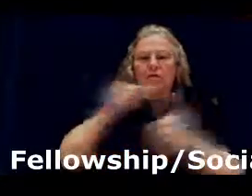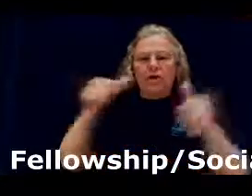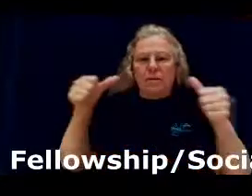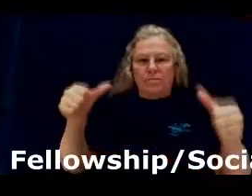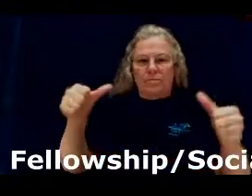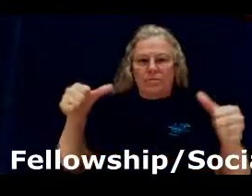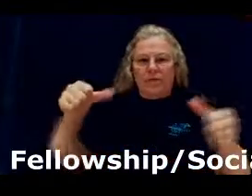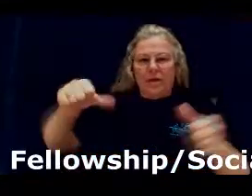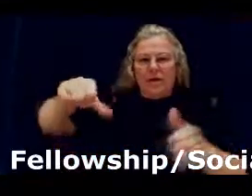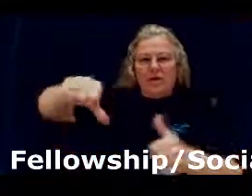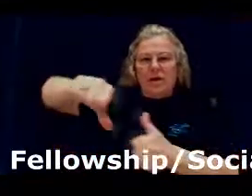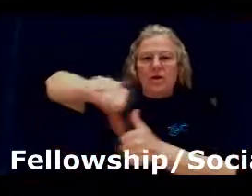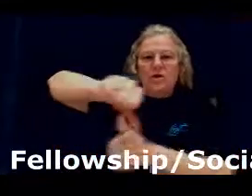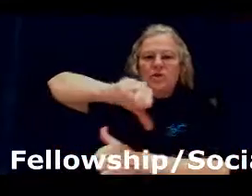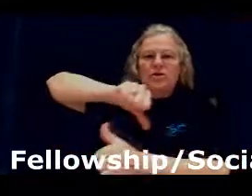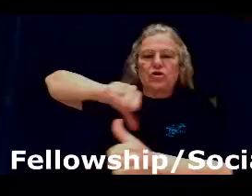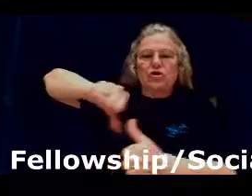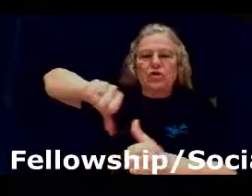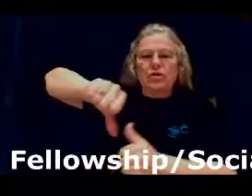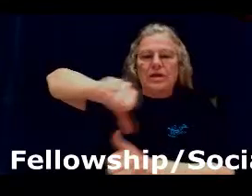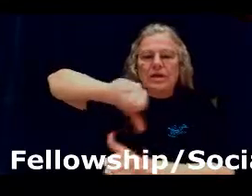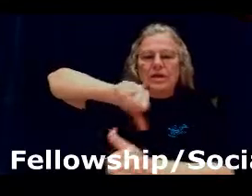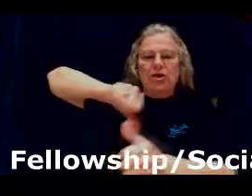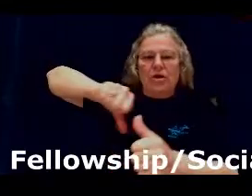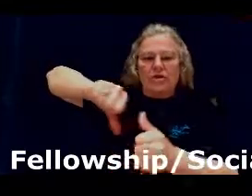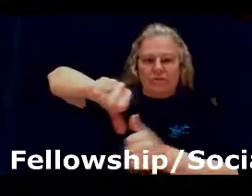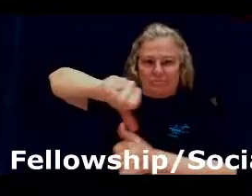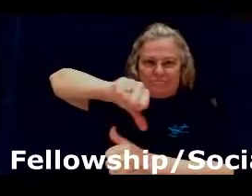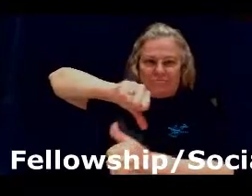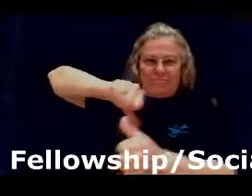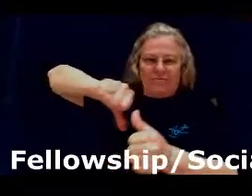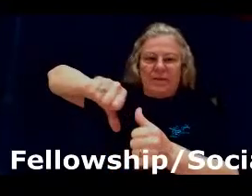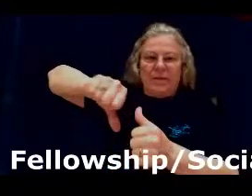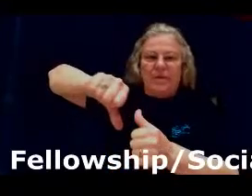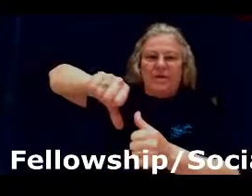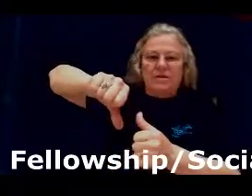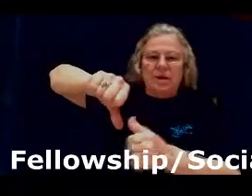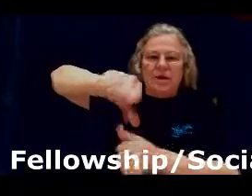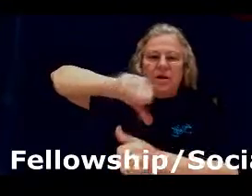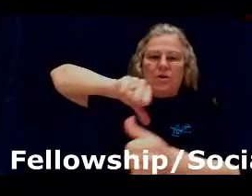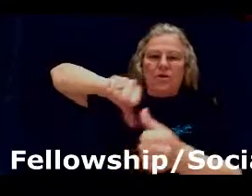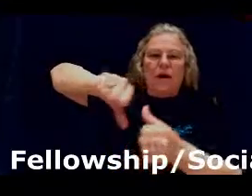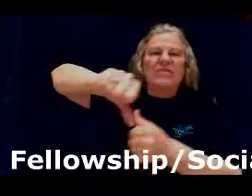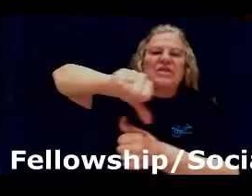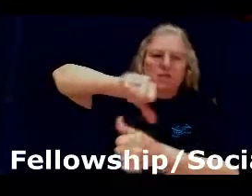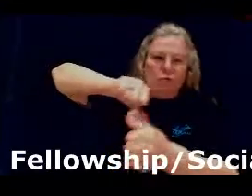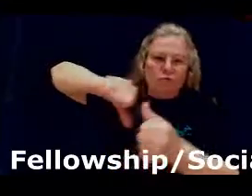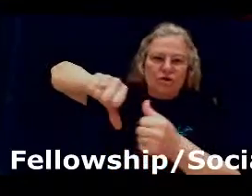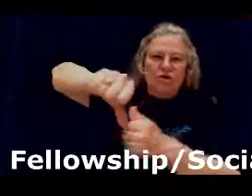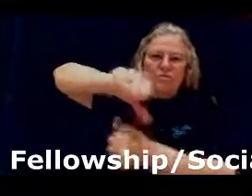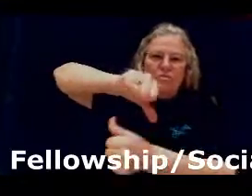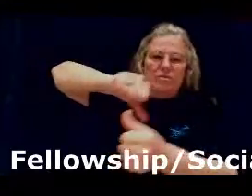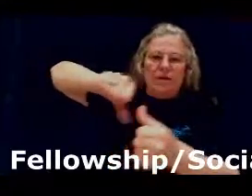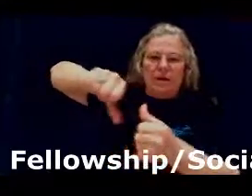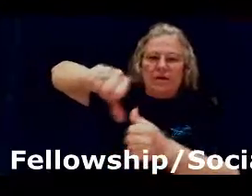Fellowship. Thumbs circling each other. It's like you have a social, and that's